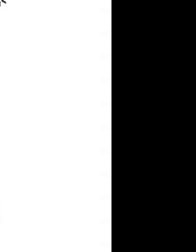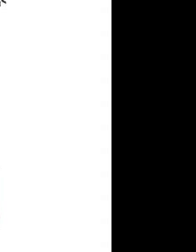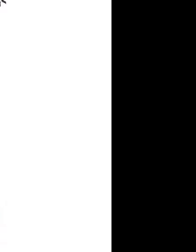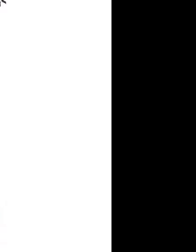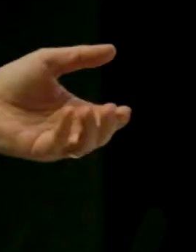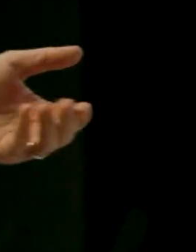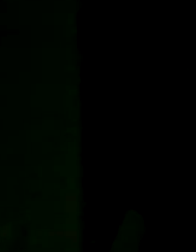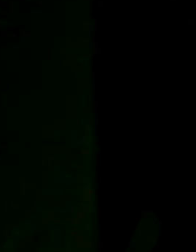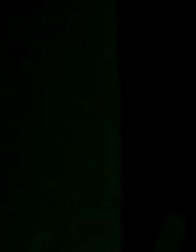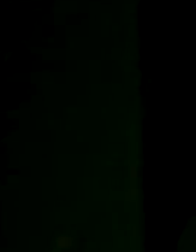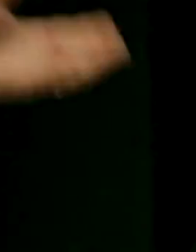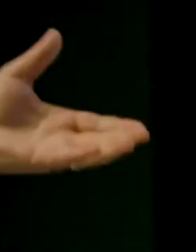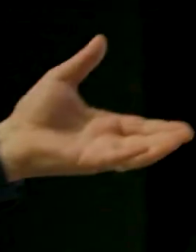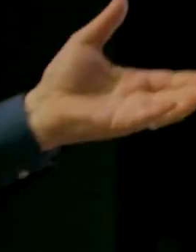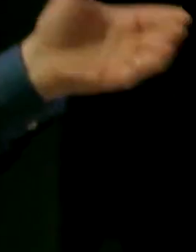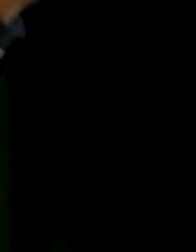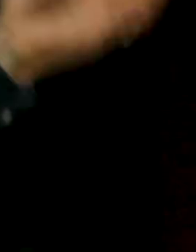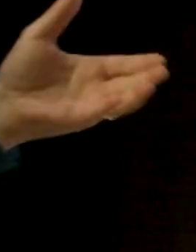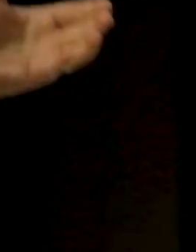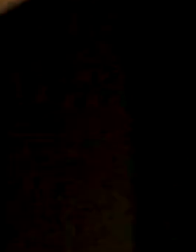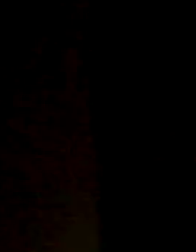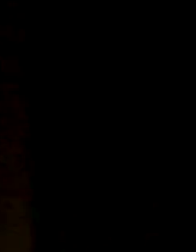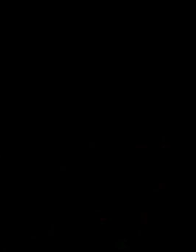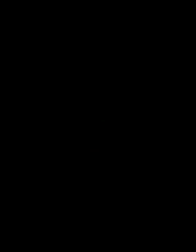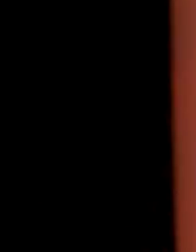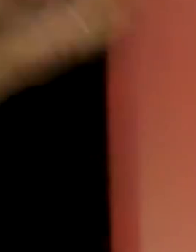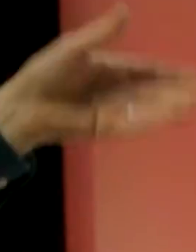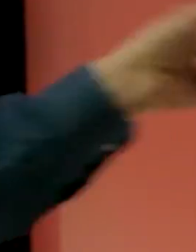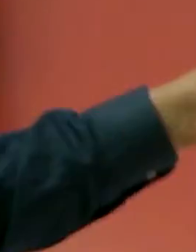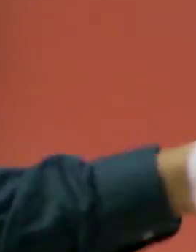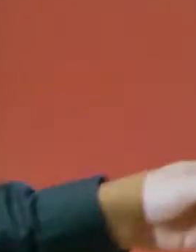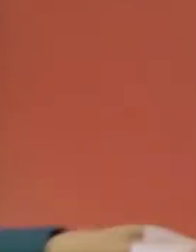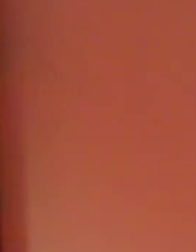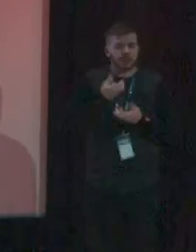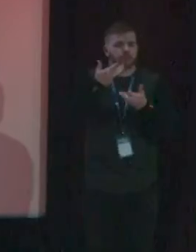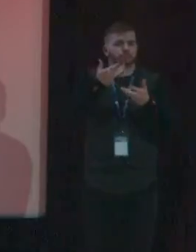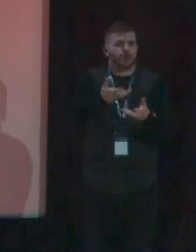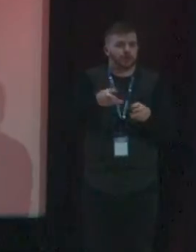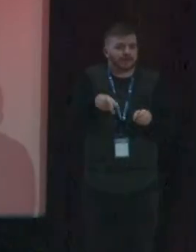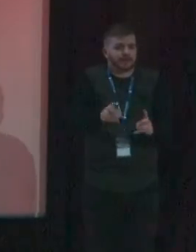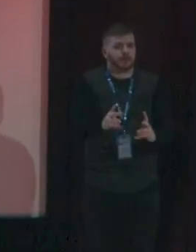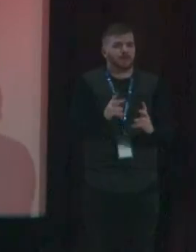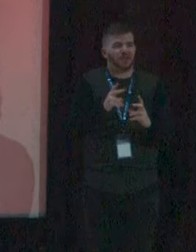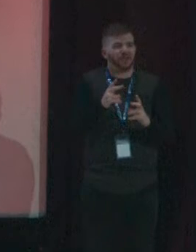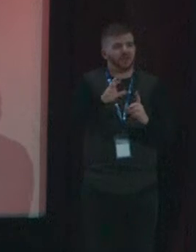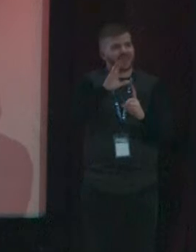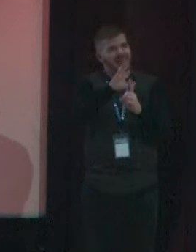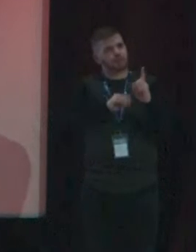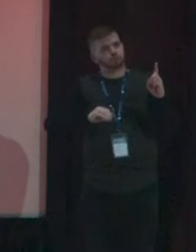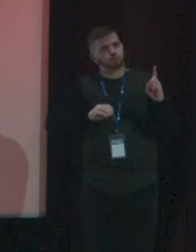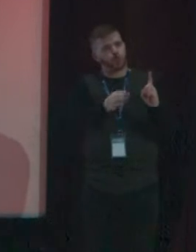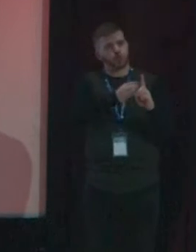of the original trilogy is explicable as an expression of this system, the hero's journey,